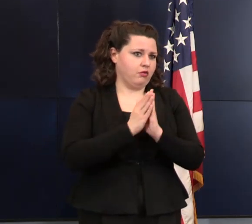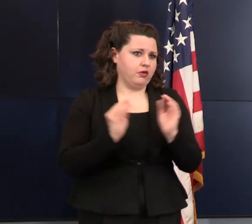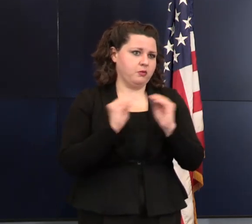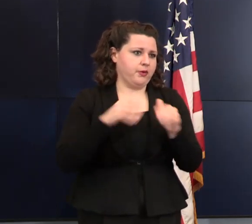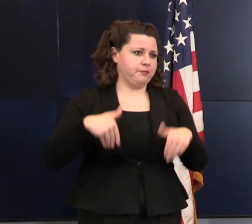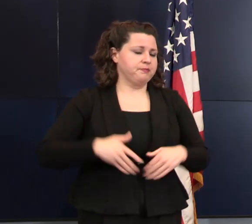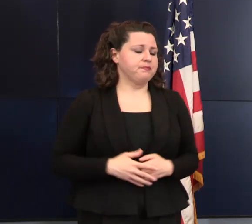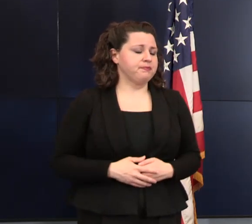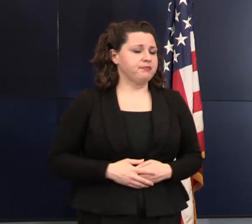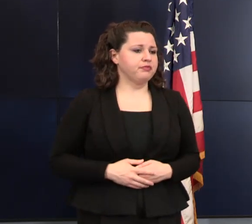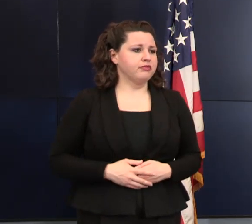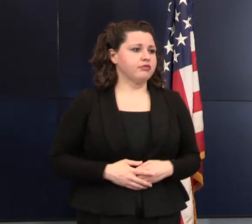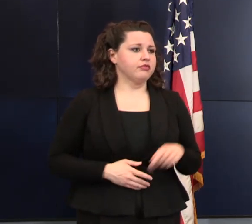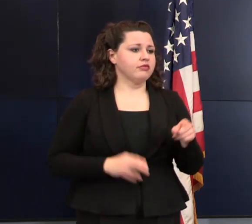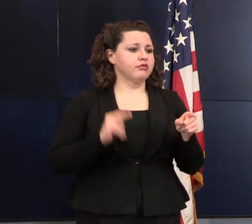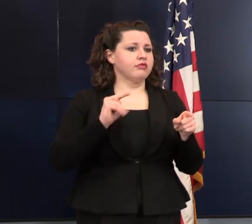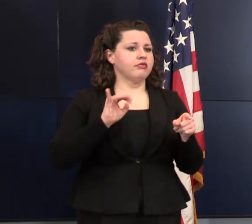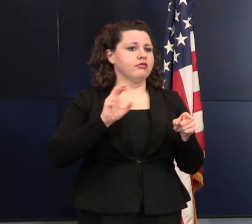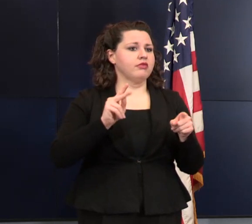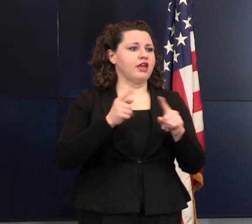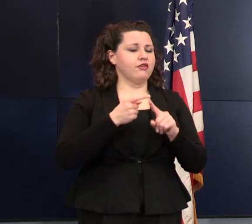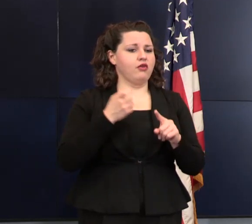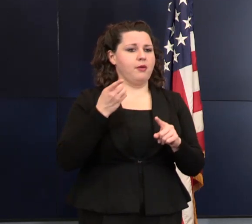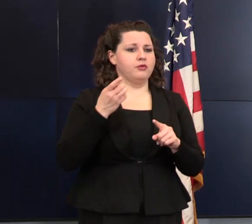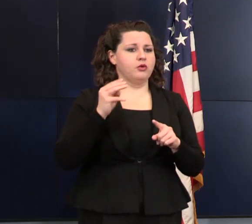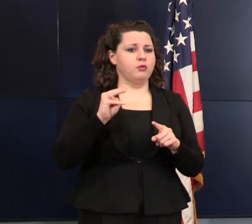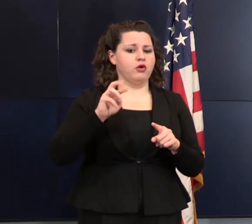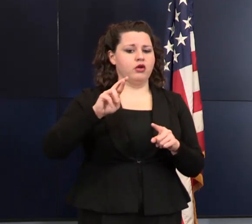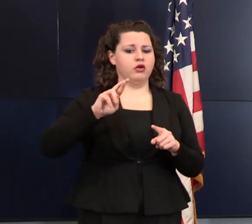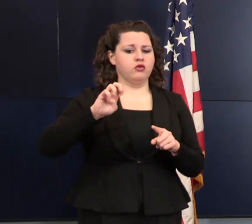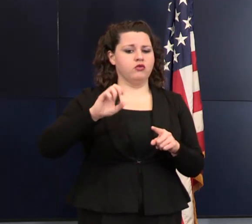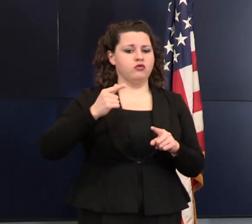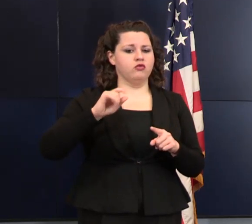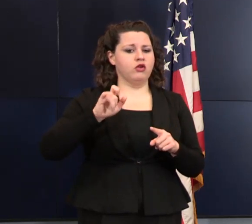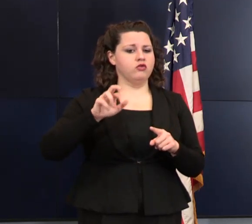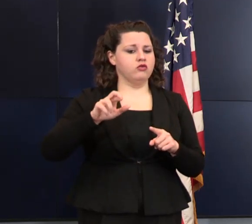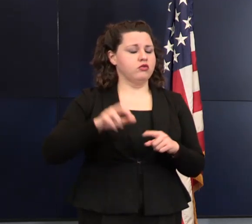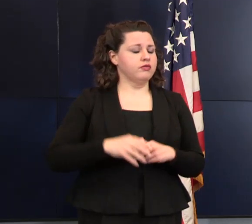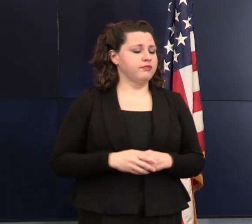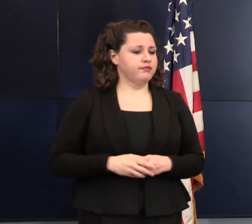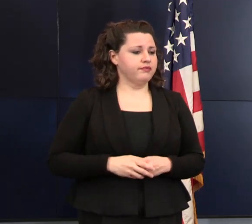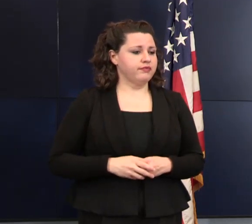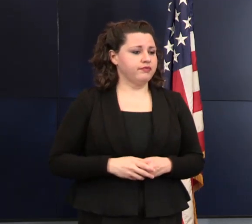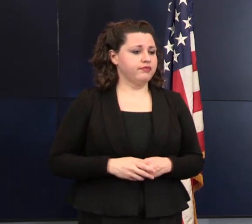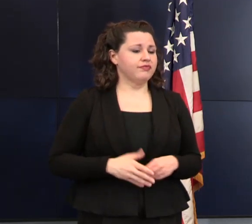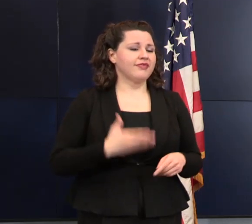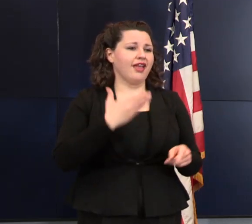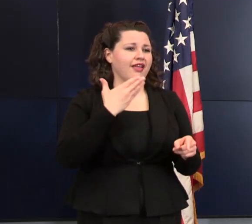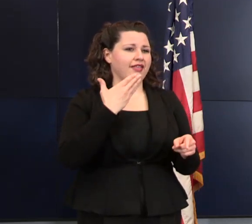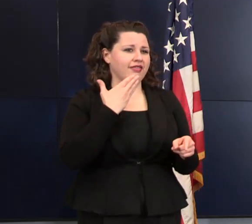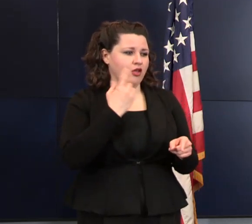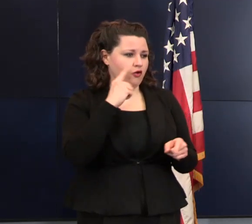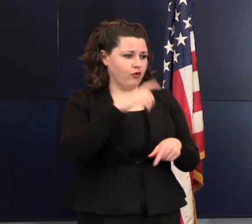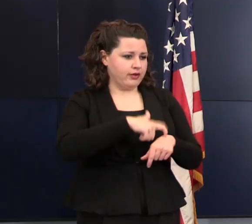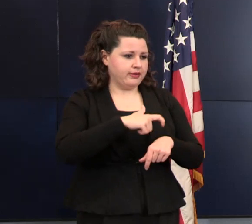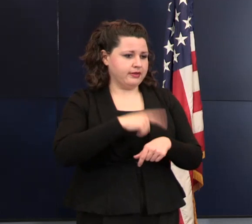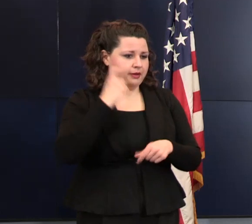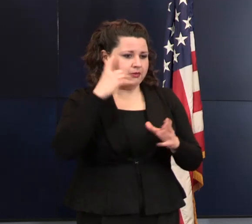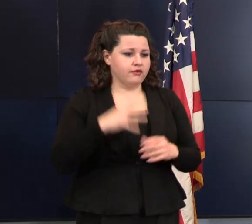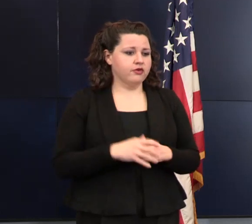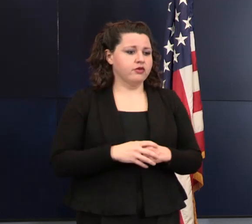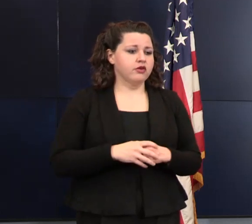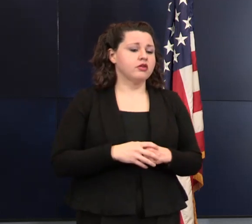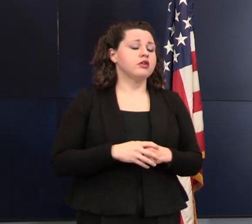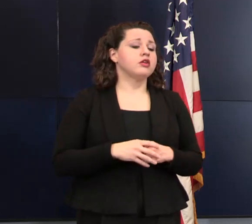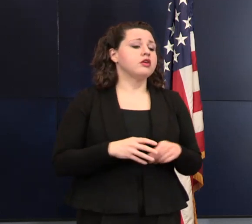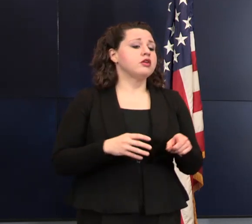Council. Nick at the Des Moines Register, go ahead. Yeah, thank you for taking the time, Governor. To go back to some of